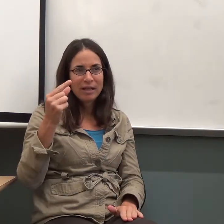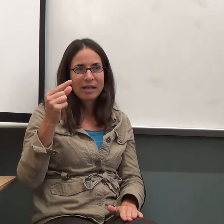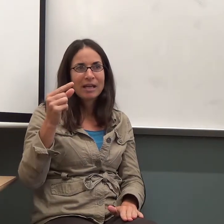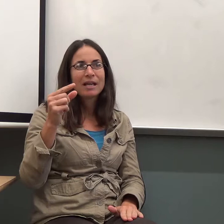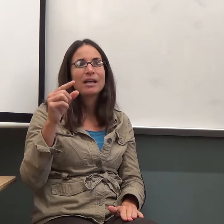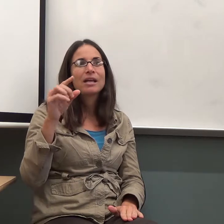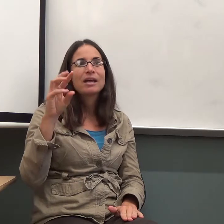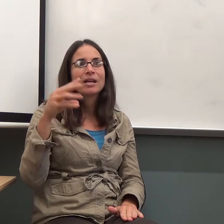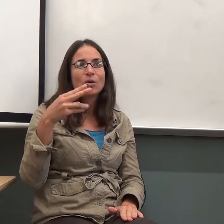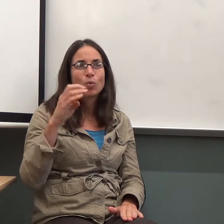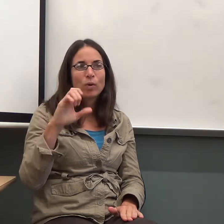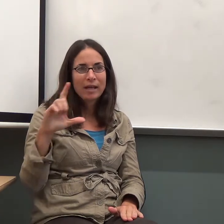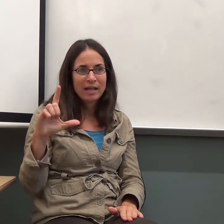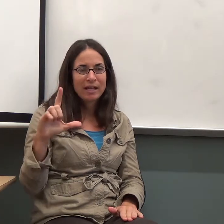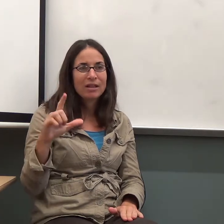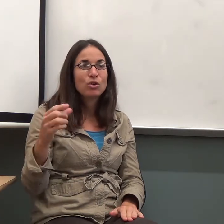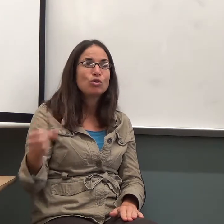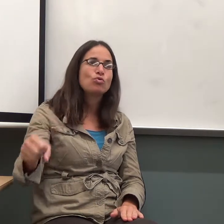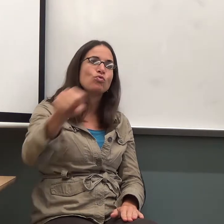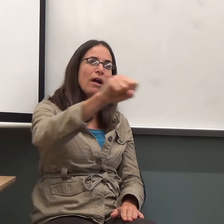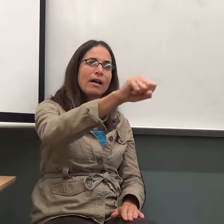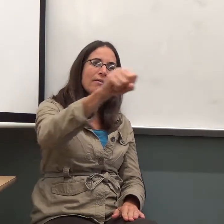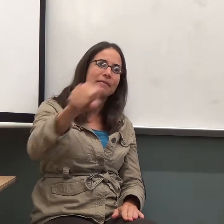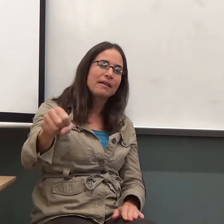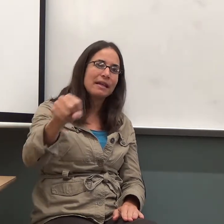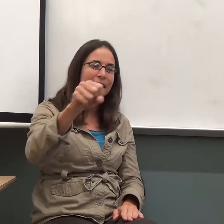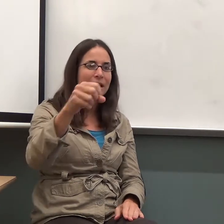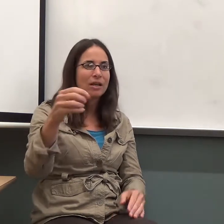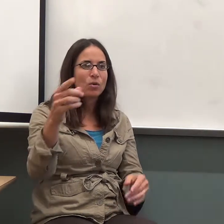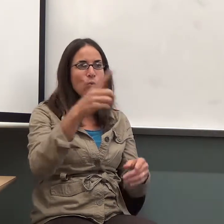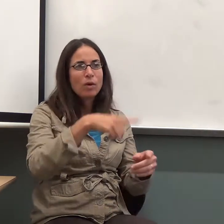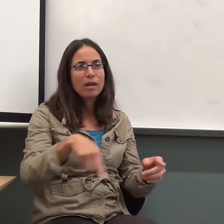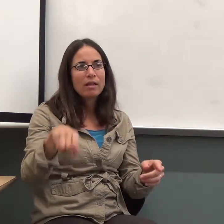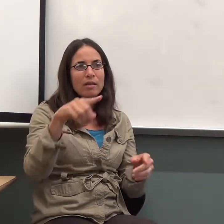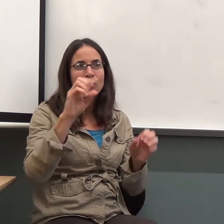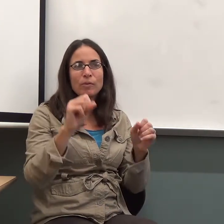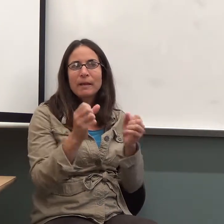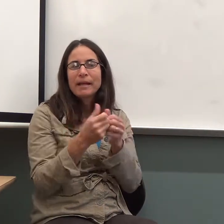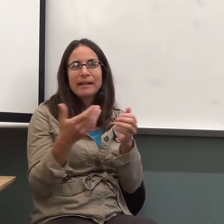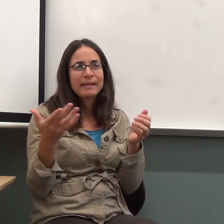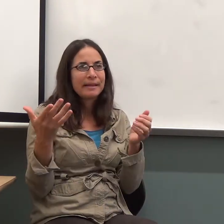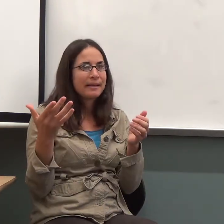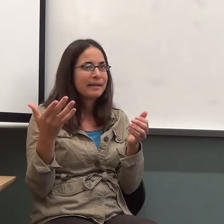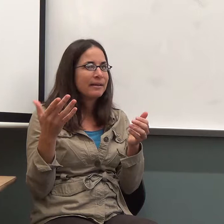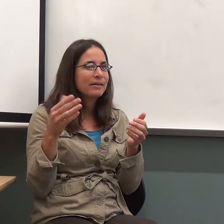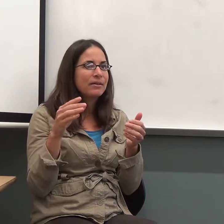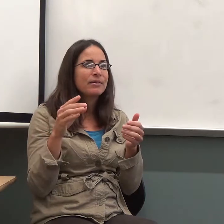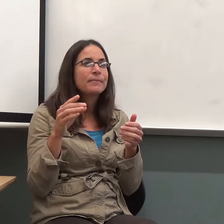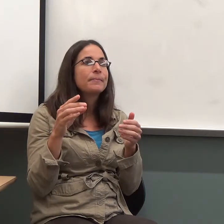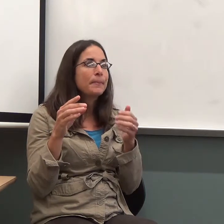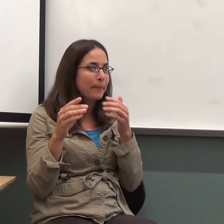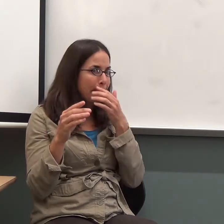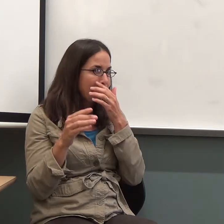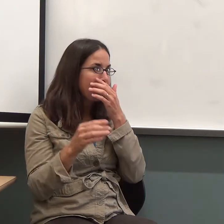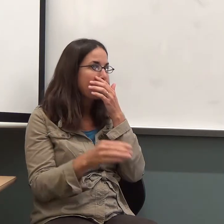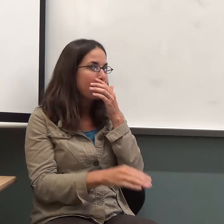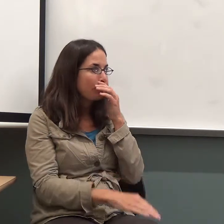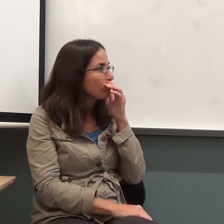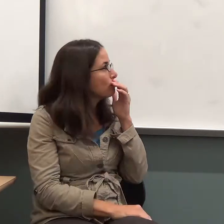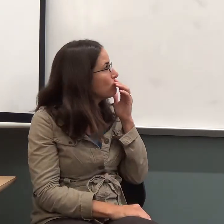Because a driving wheel could be any number of parts on your car. It could be the tire, the rim, it could be the axle, it could be the